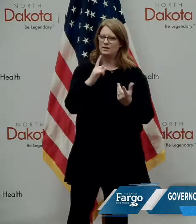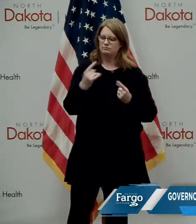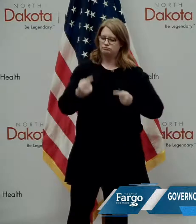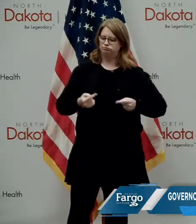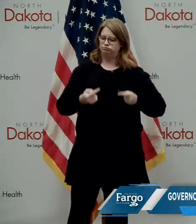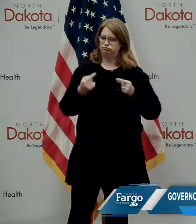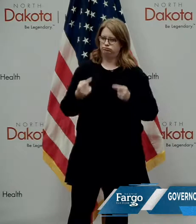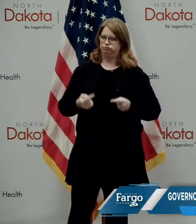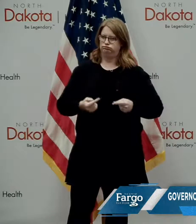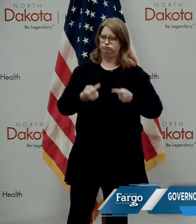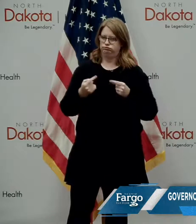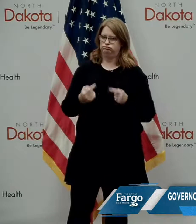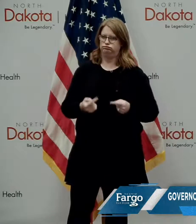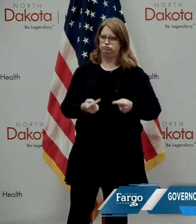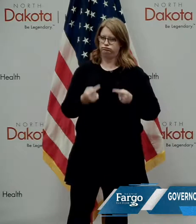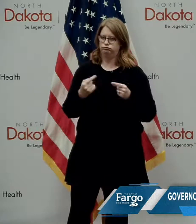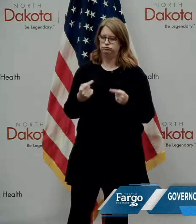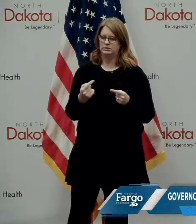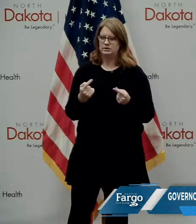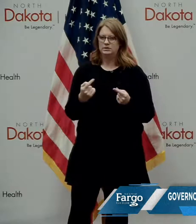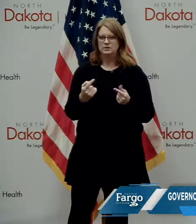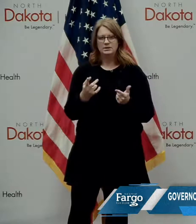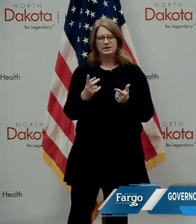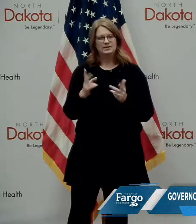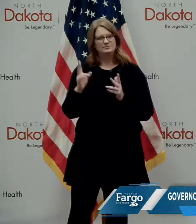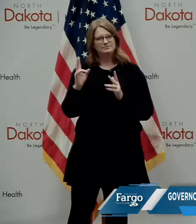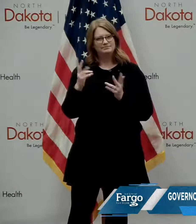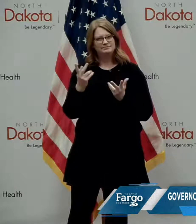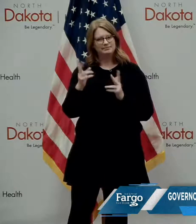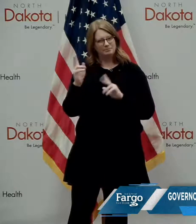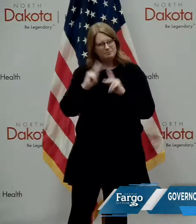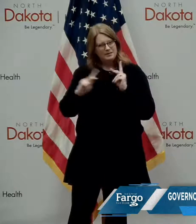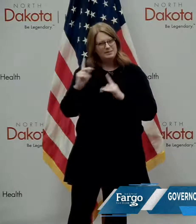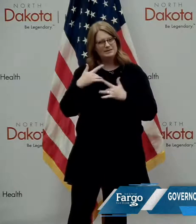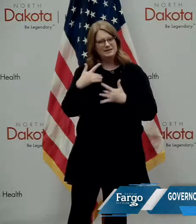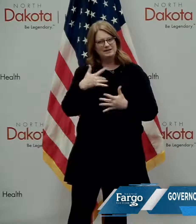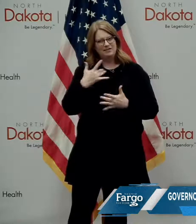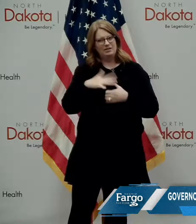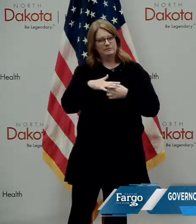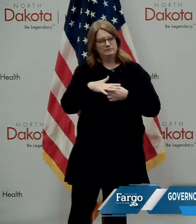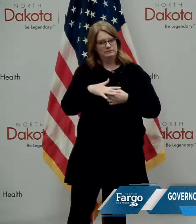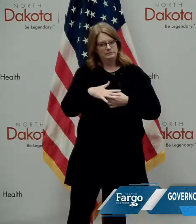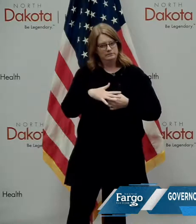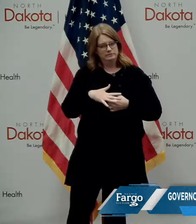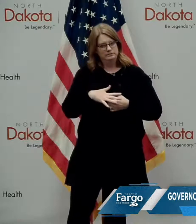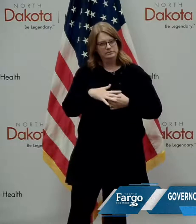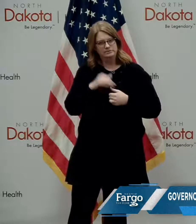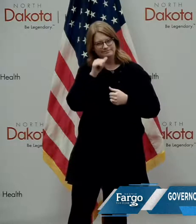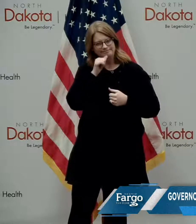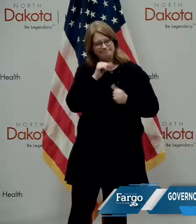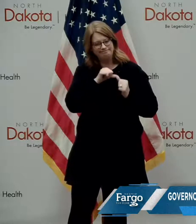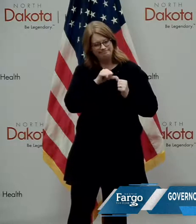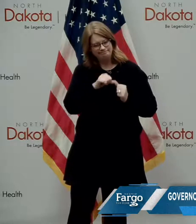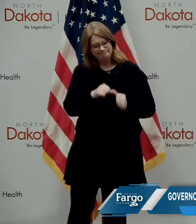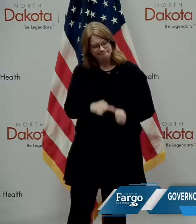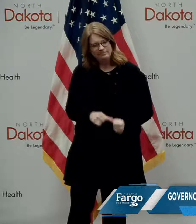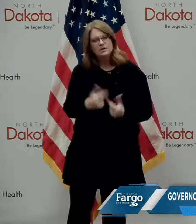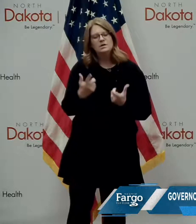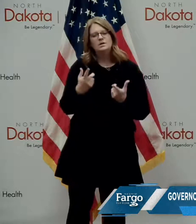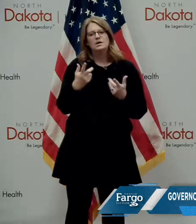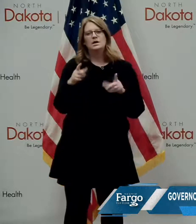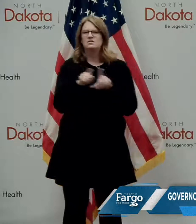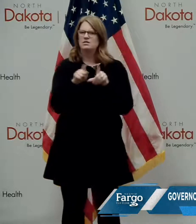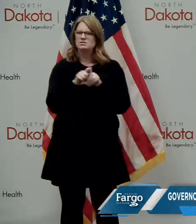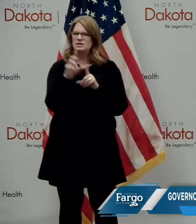people have, and that the few people are feeling that. And then we throw into that the challenges we've had in whether it's in the